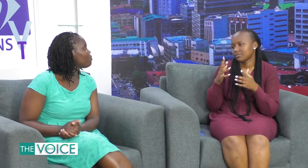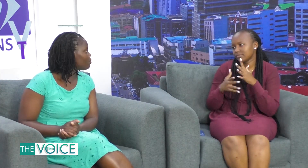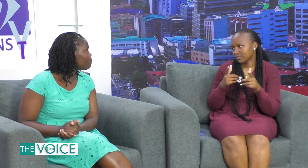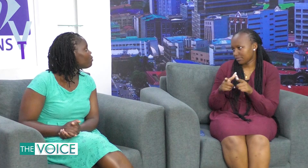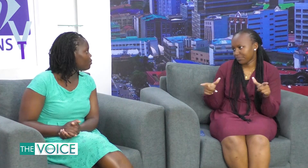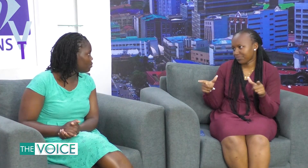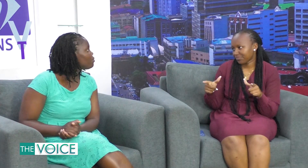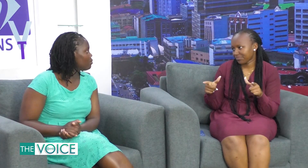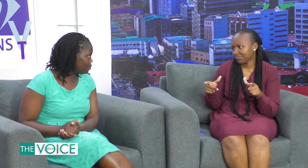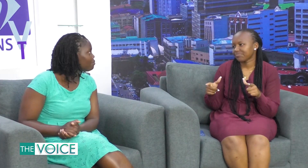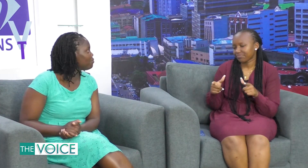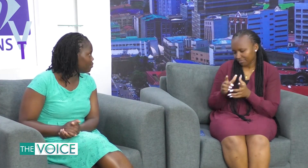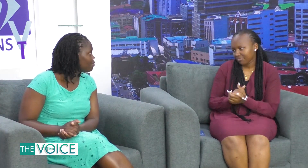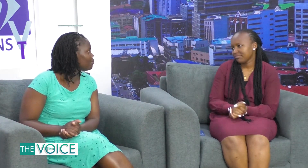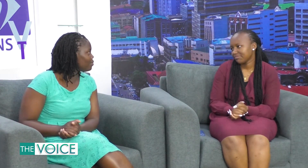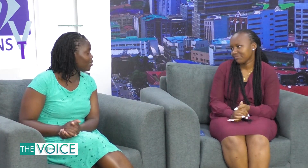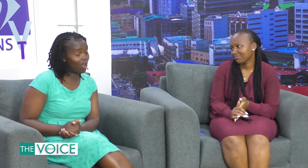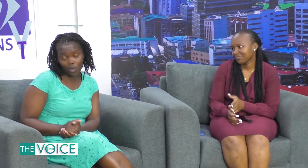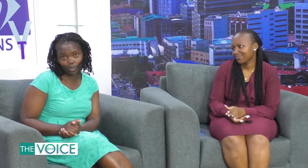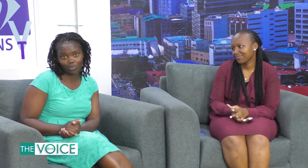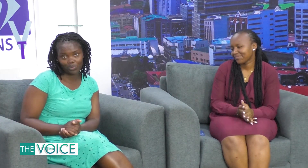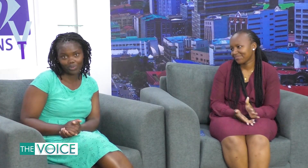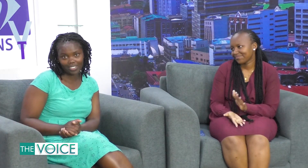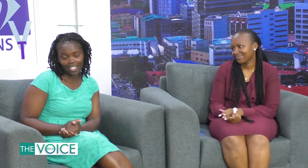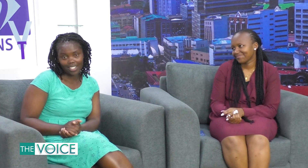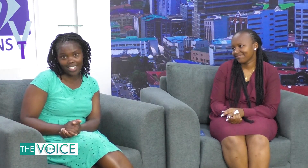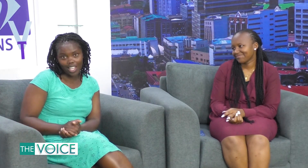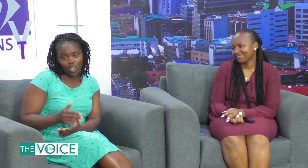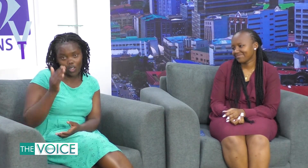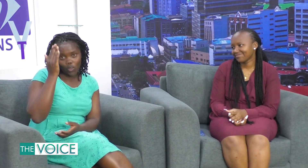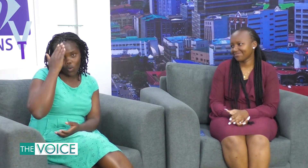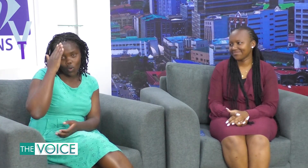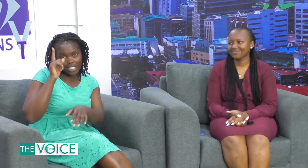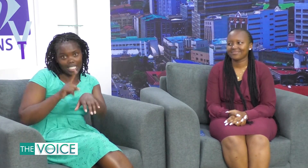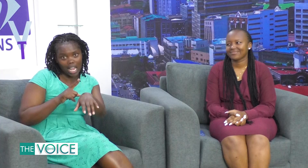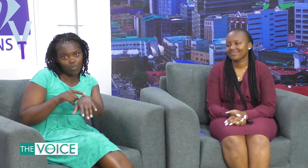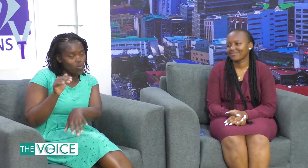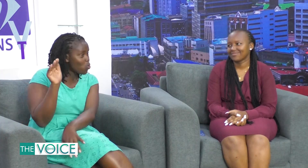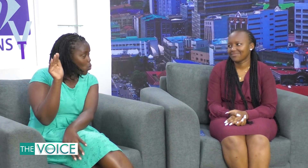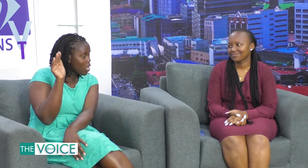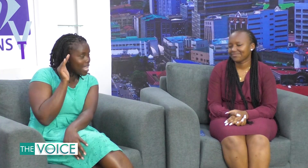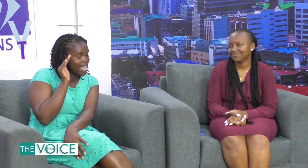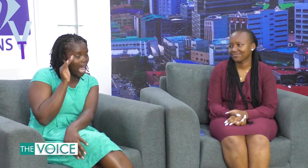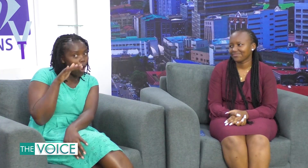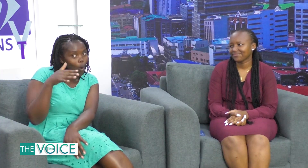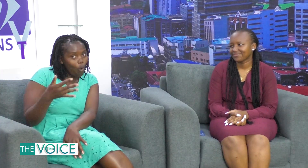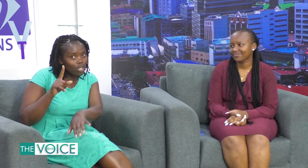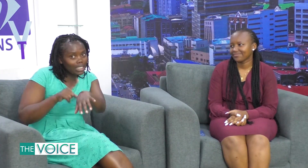So that's my responsibility. As I learn, I also teach sign language. Oh, you can see whenever